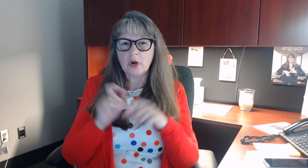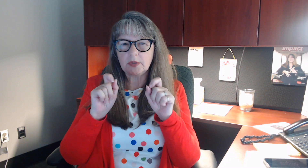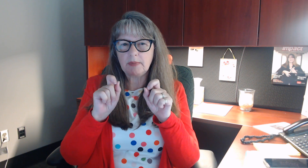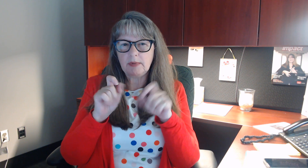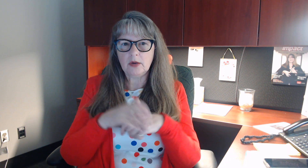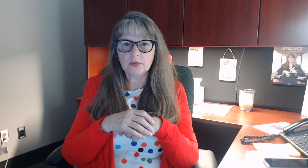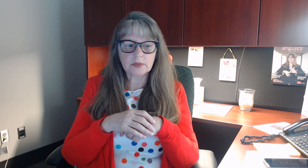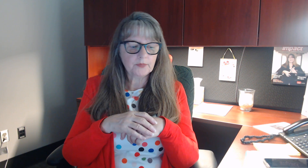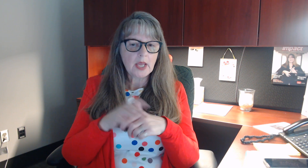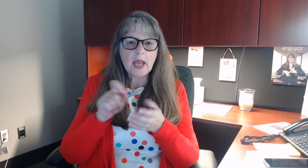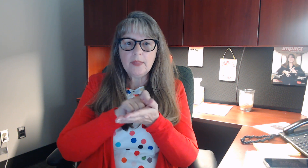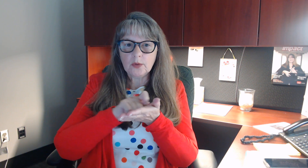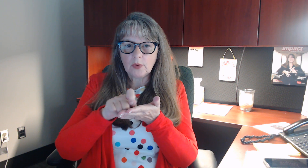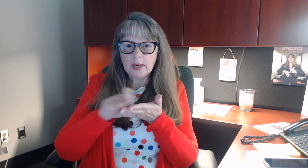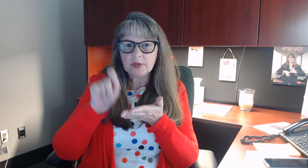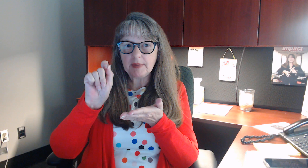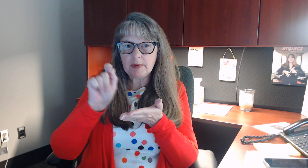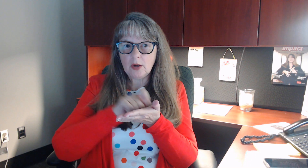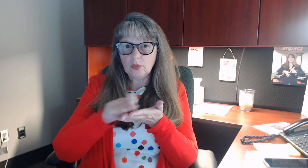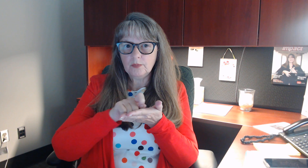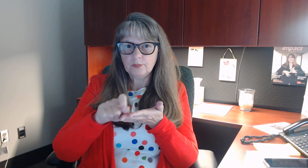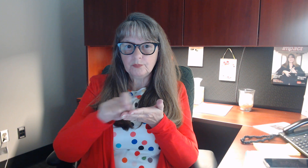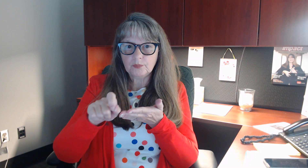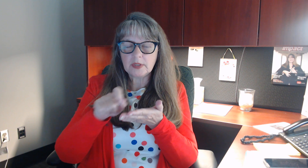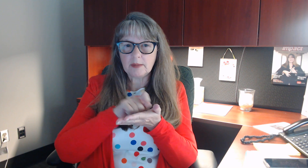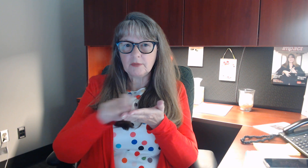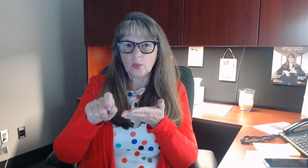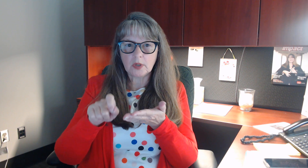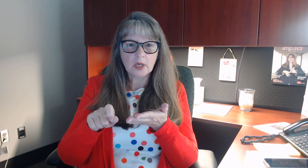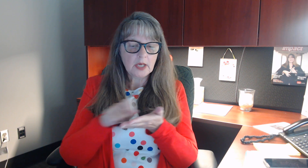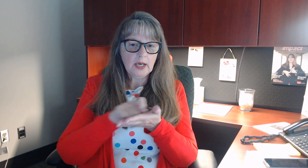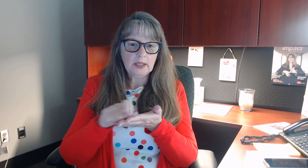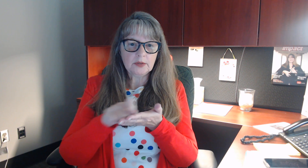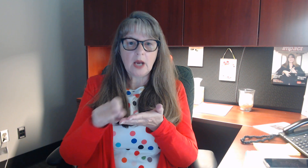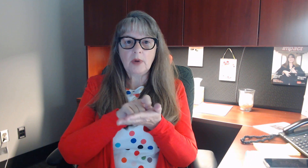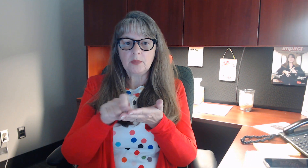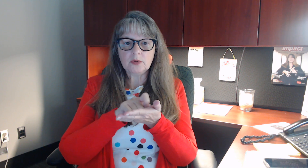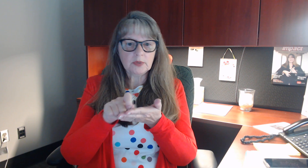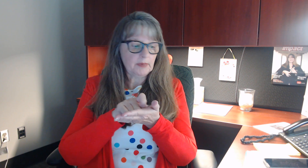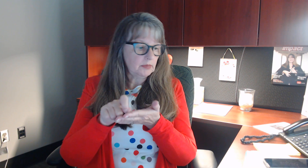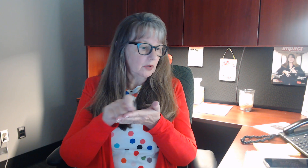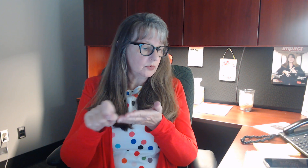the baby O's. And then write with the baby O. We did that before. I would do it with the baby O to